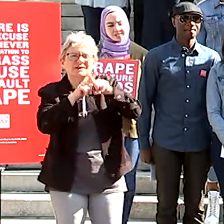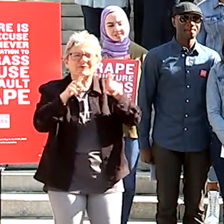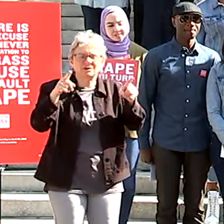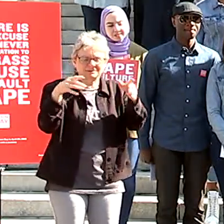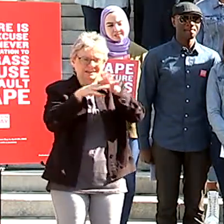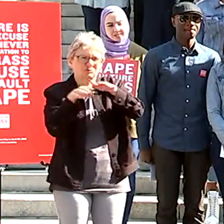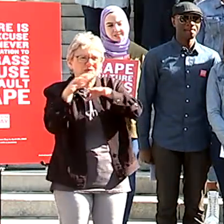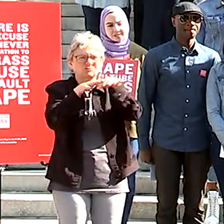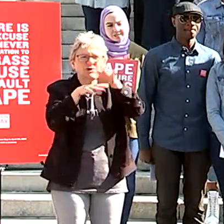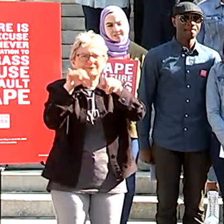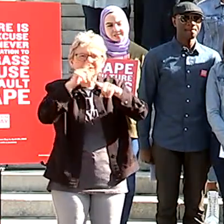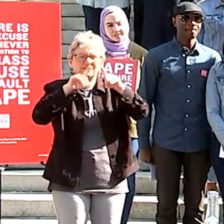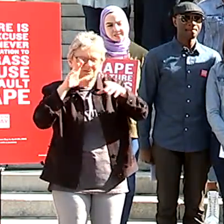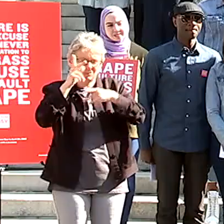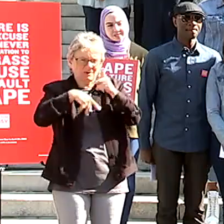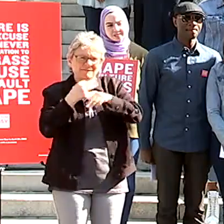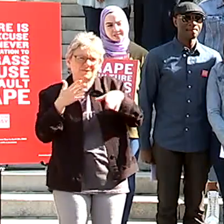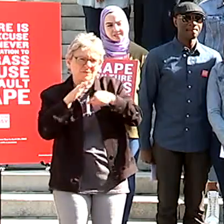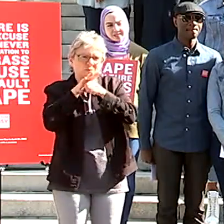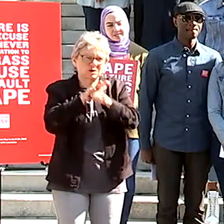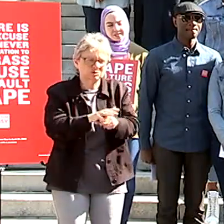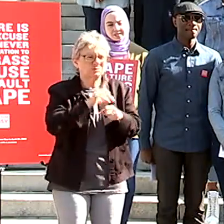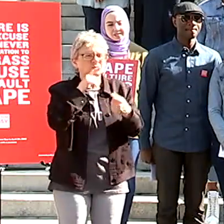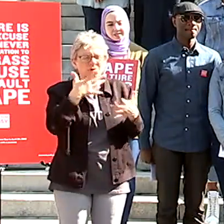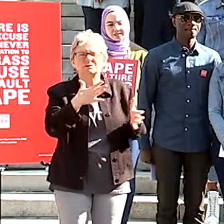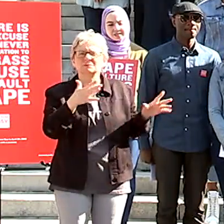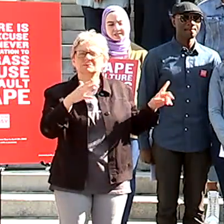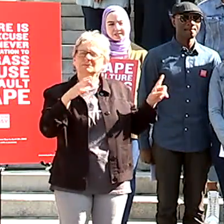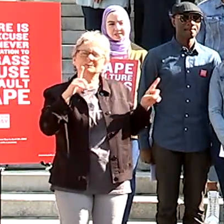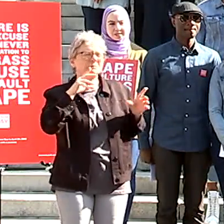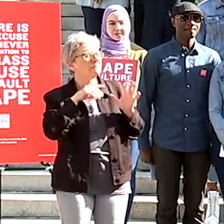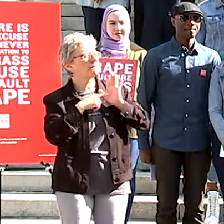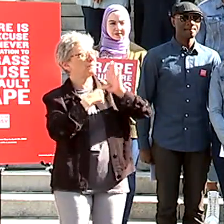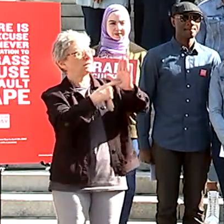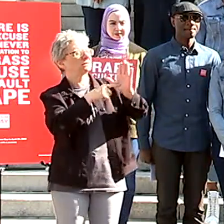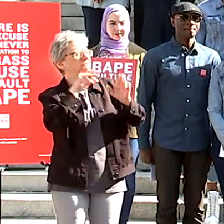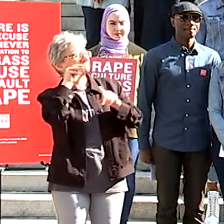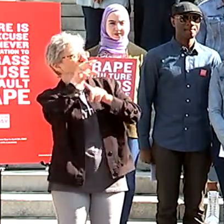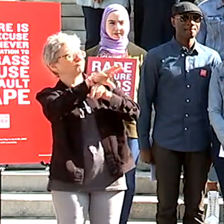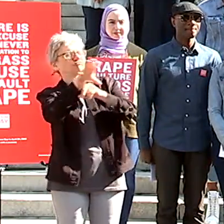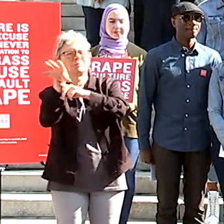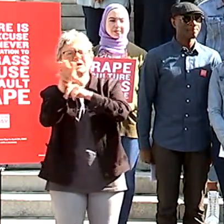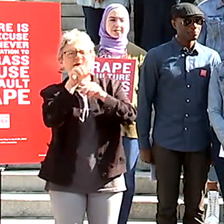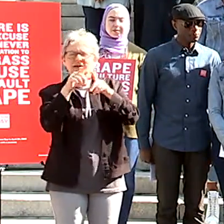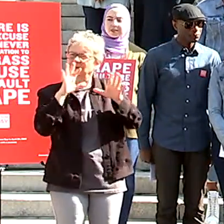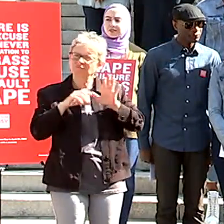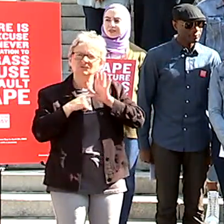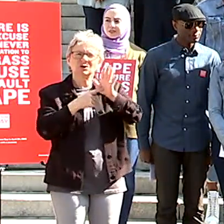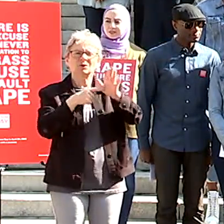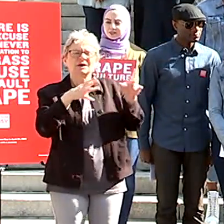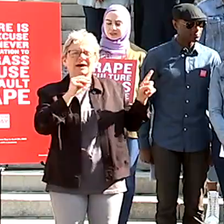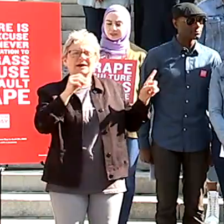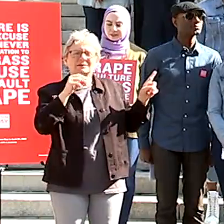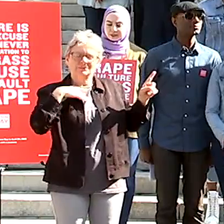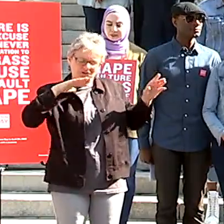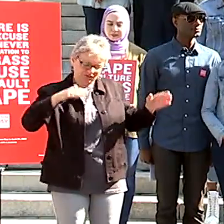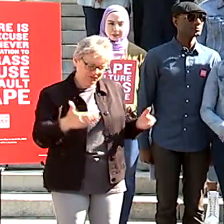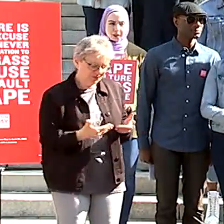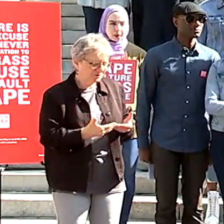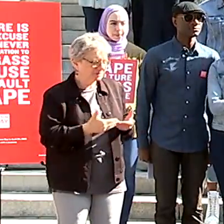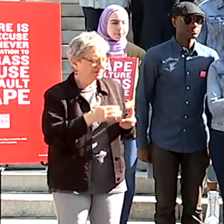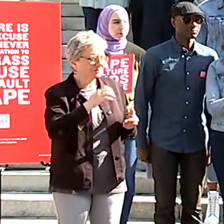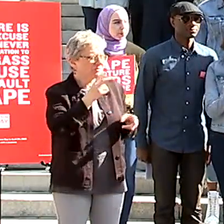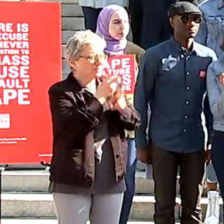of all forms of oppression, has really been a beacon. And it's my great pleasure to introduce Supervisor Mark